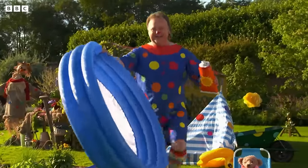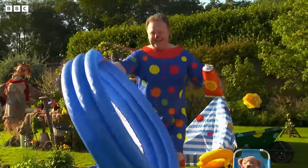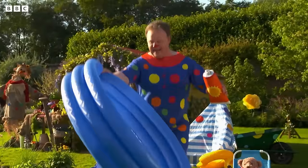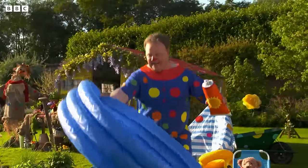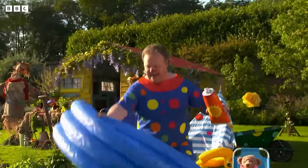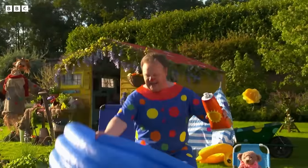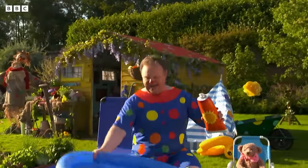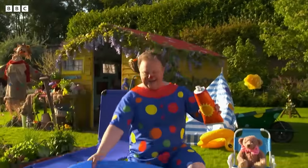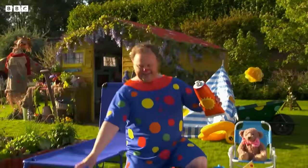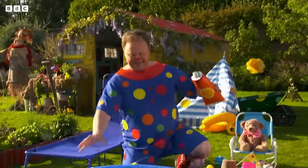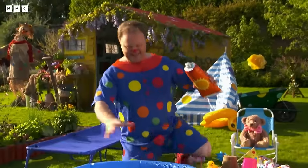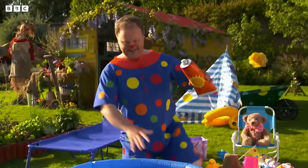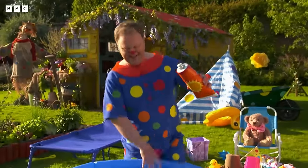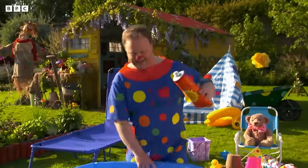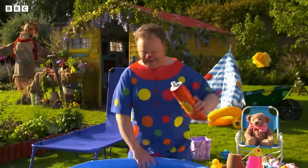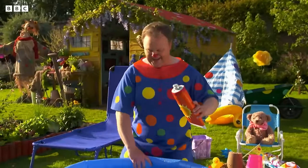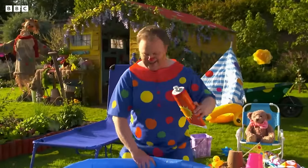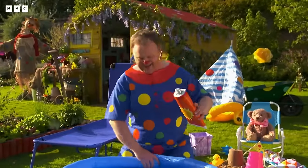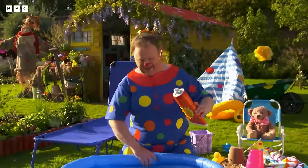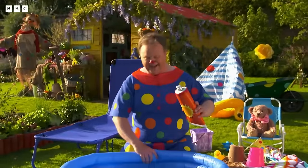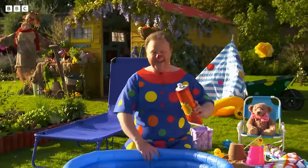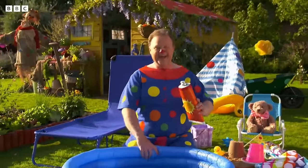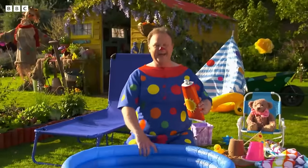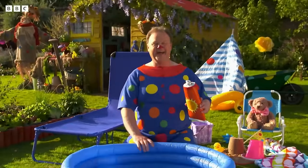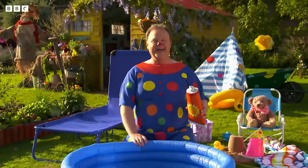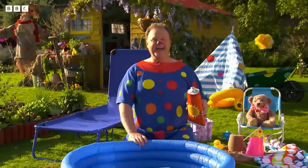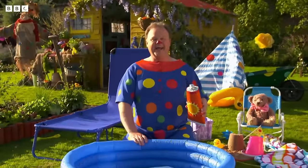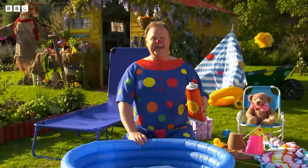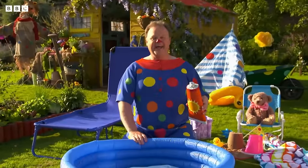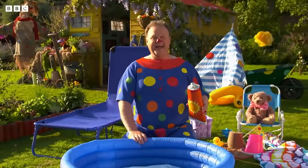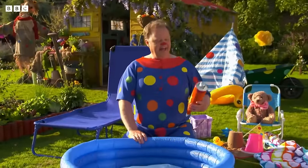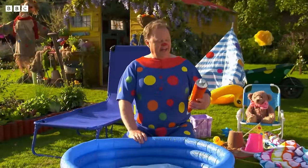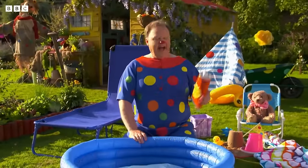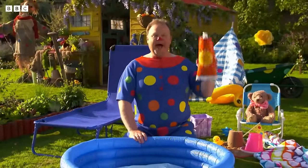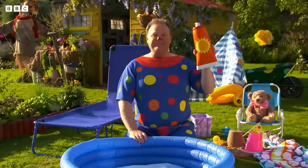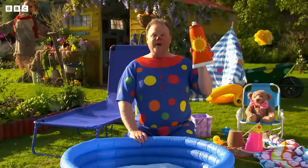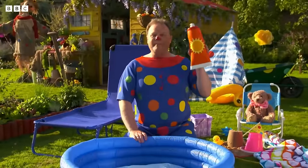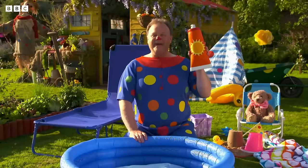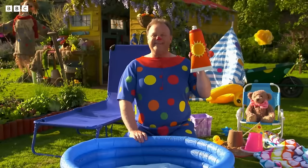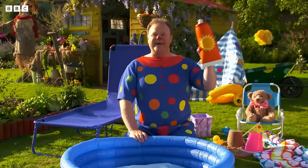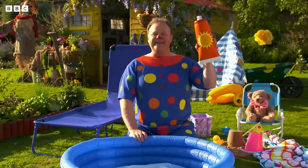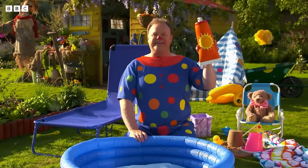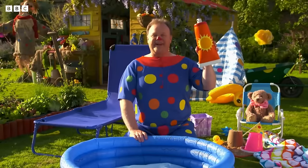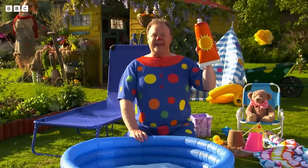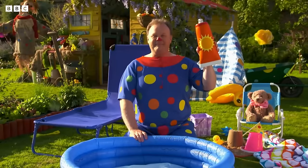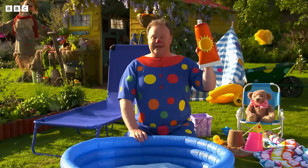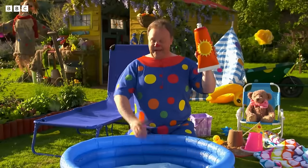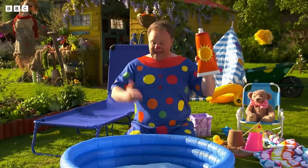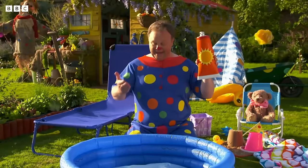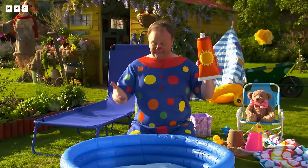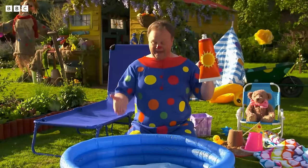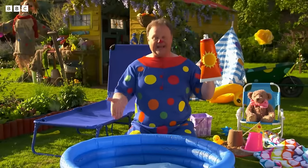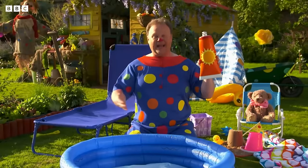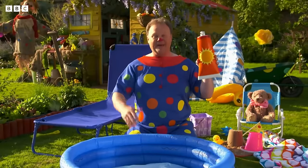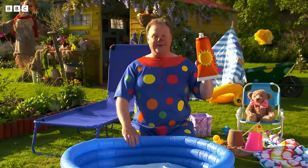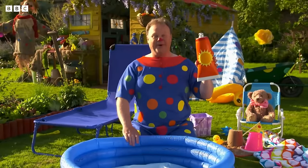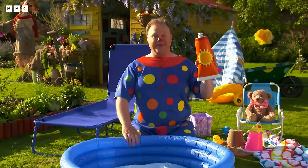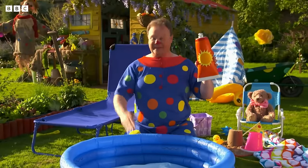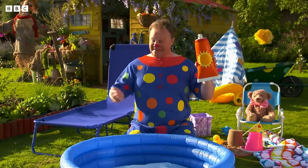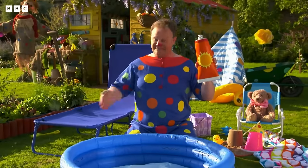Ta-da! What have you got there, Mr. Tumble? I've got my sun cream and a paddling pool for